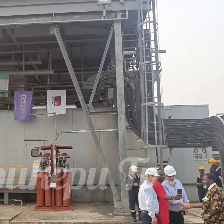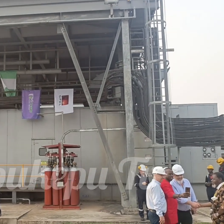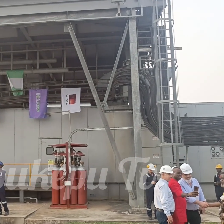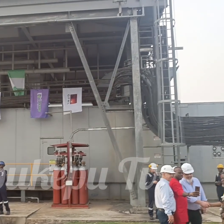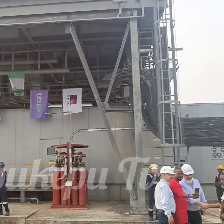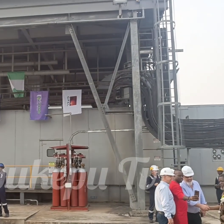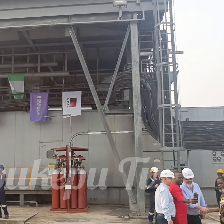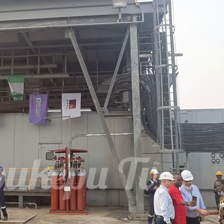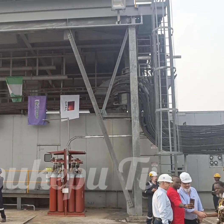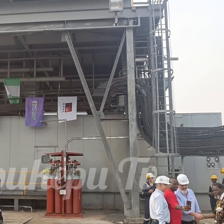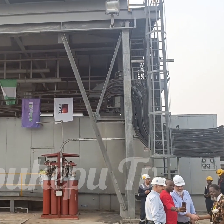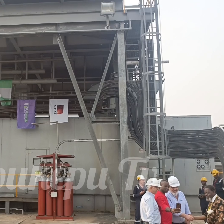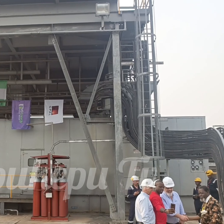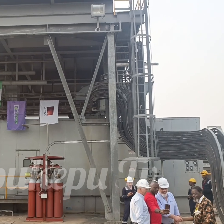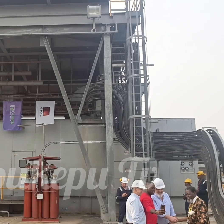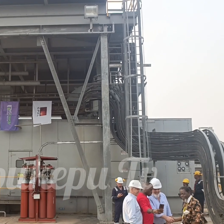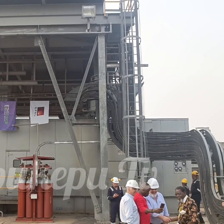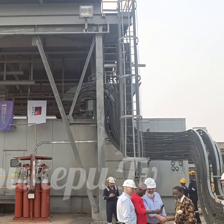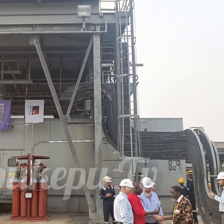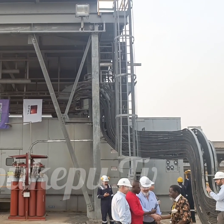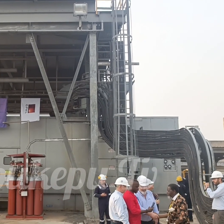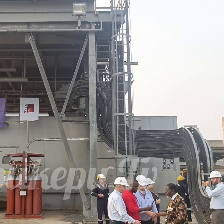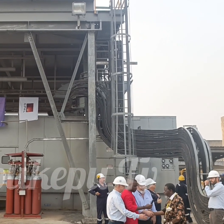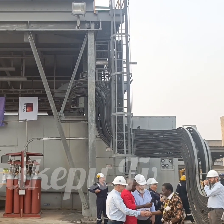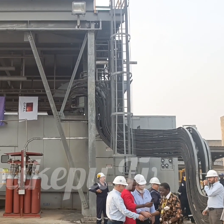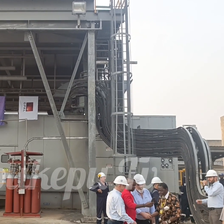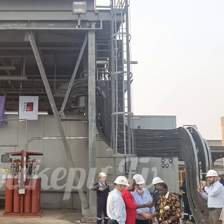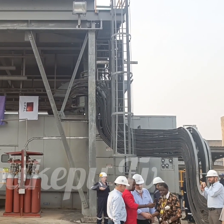So we are inside already.